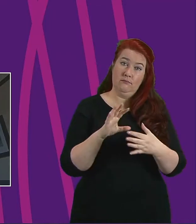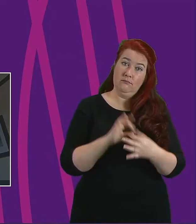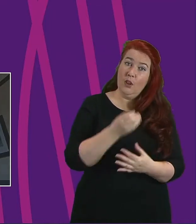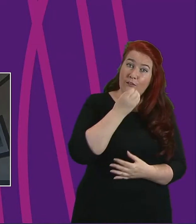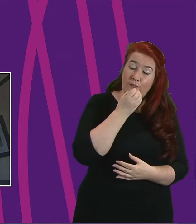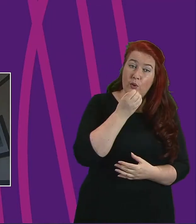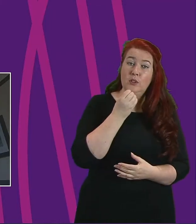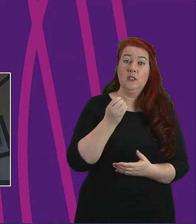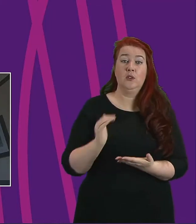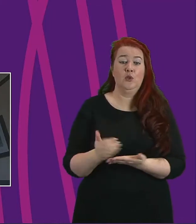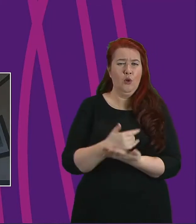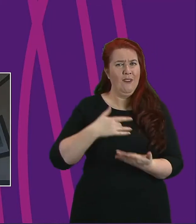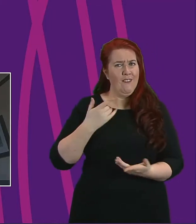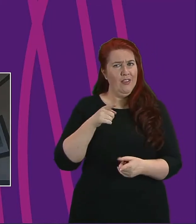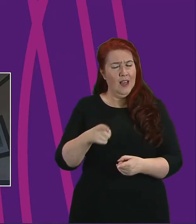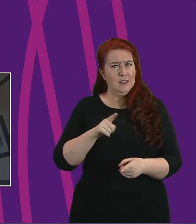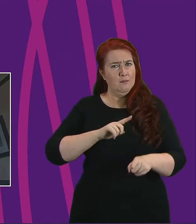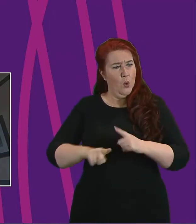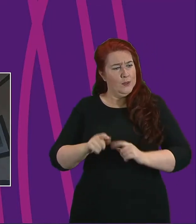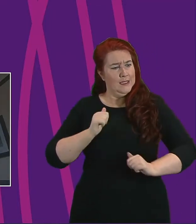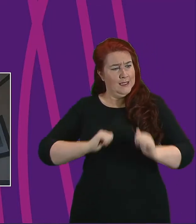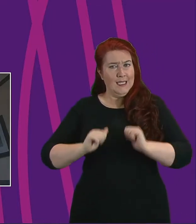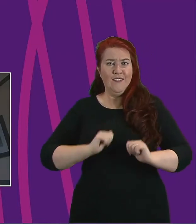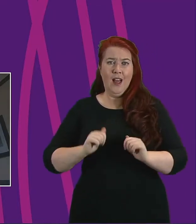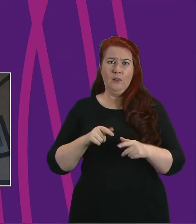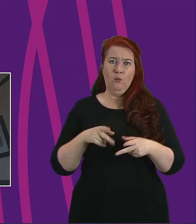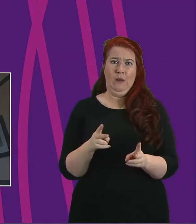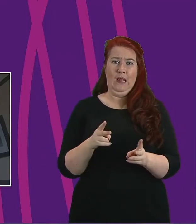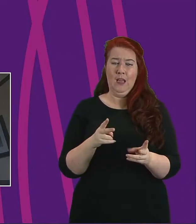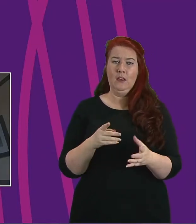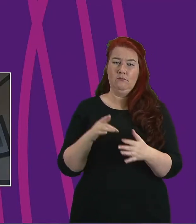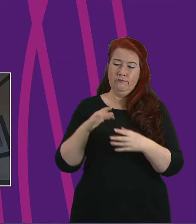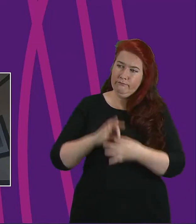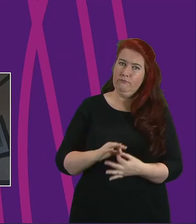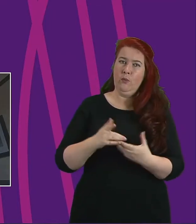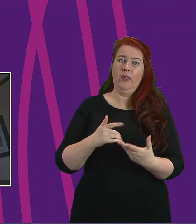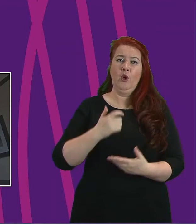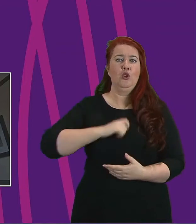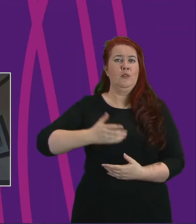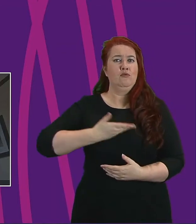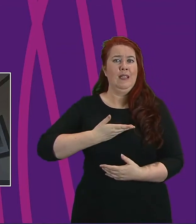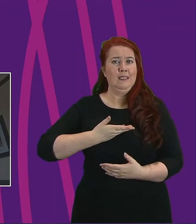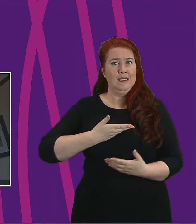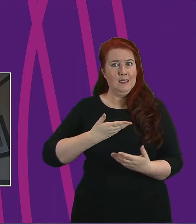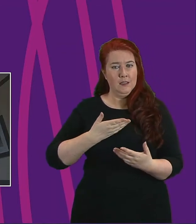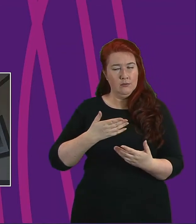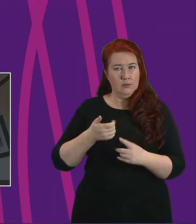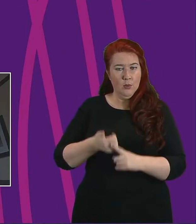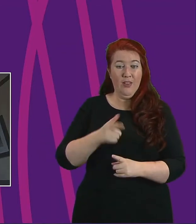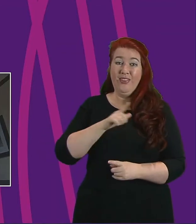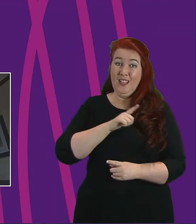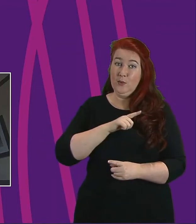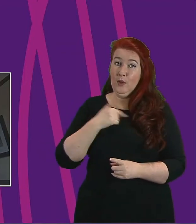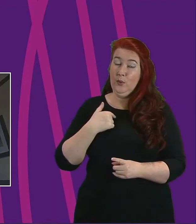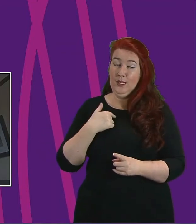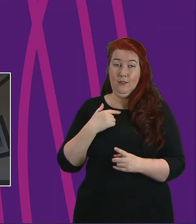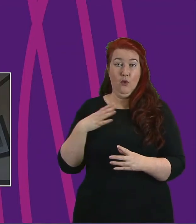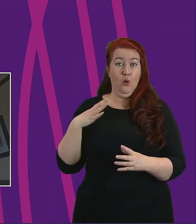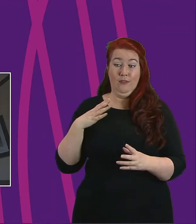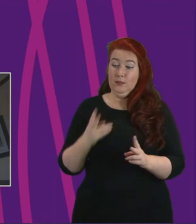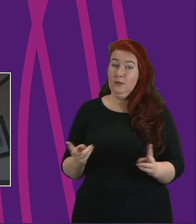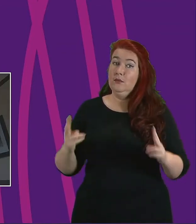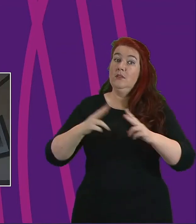most dignified way to provide support founded on the principles of human rights, and that's why we have more than doubled